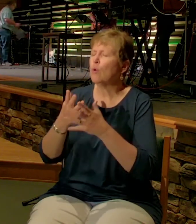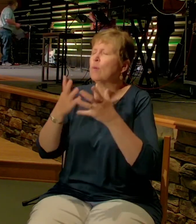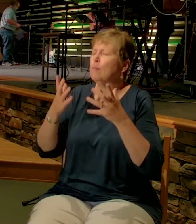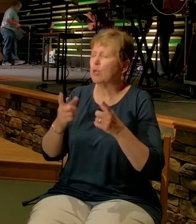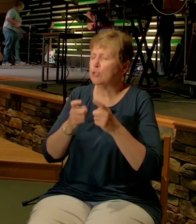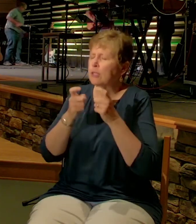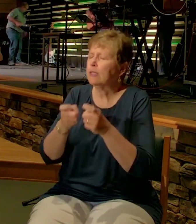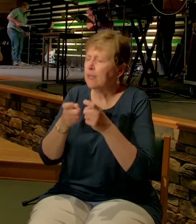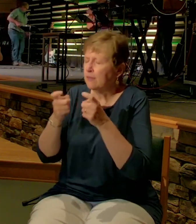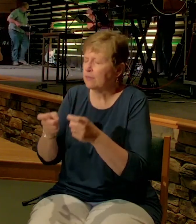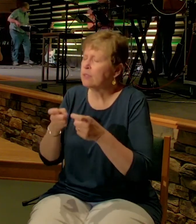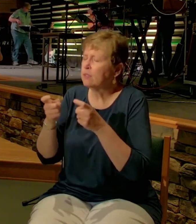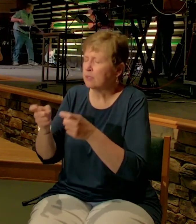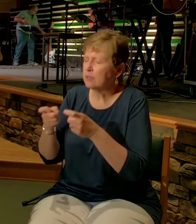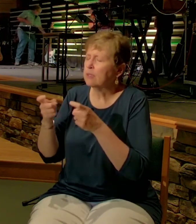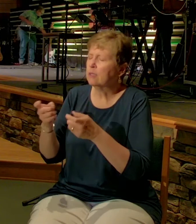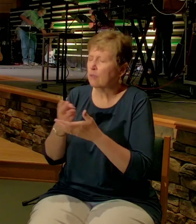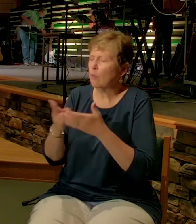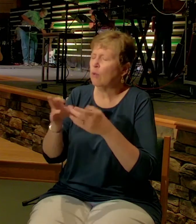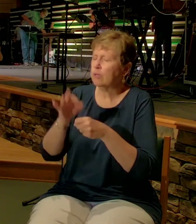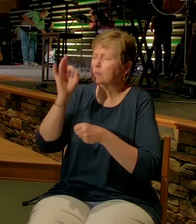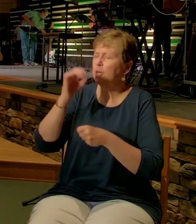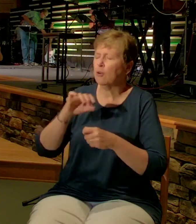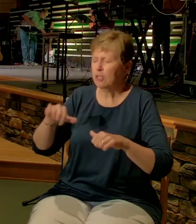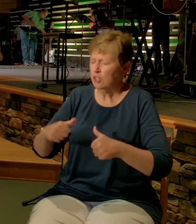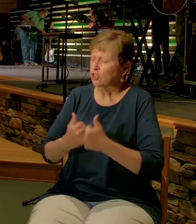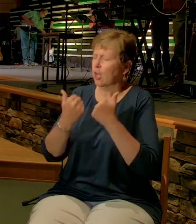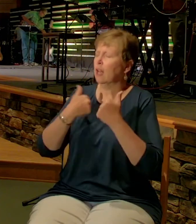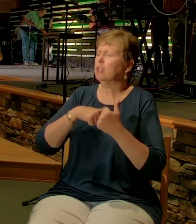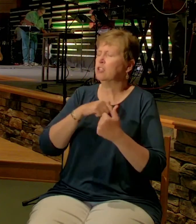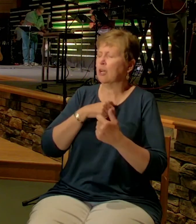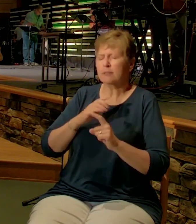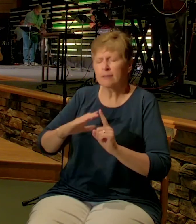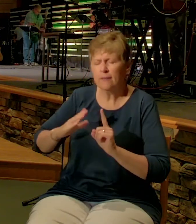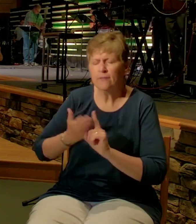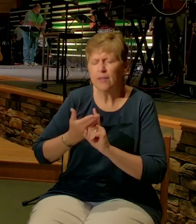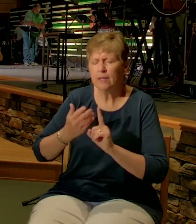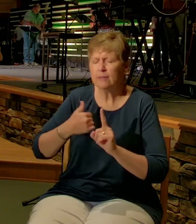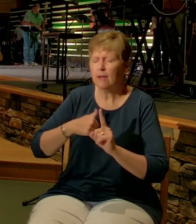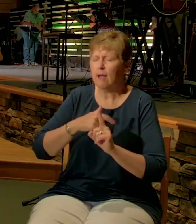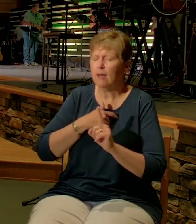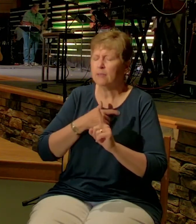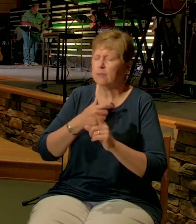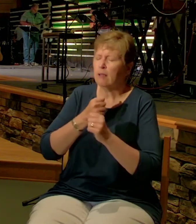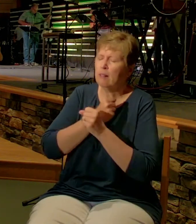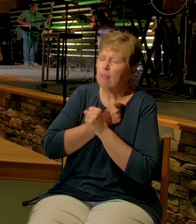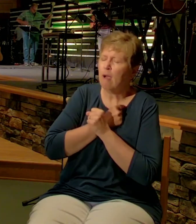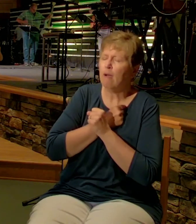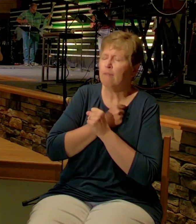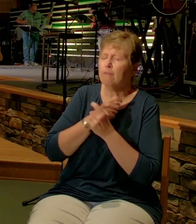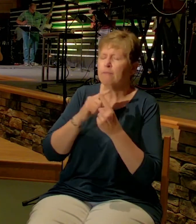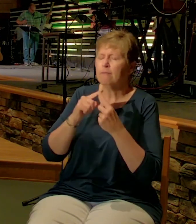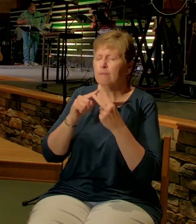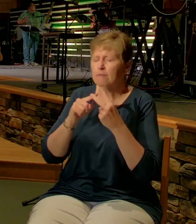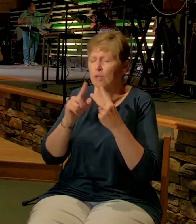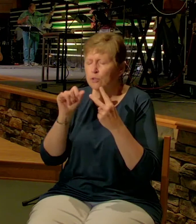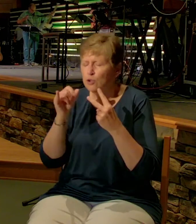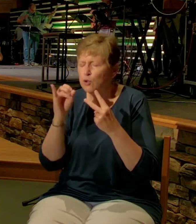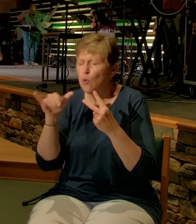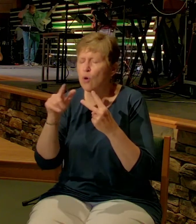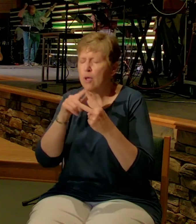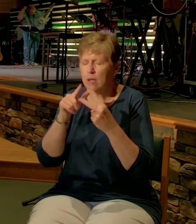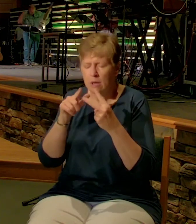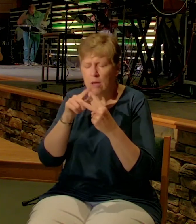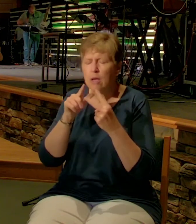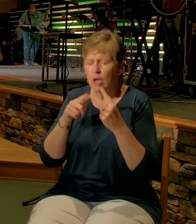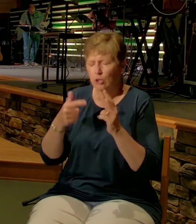would you challenge us? Would you convict us where we need to be convicted when it comes to love and joy? And would you